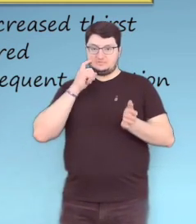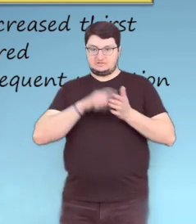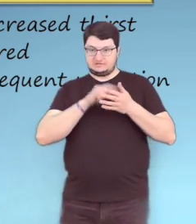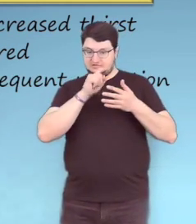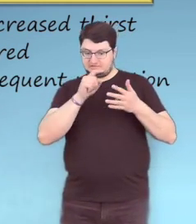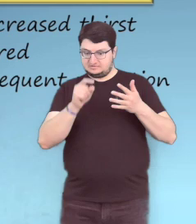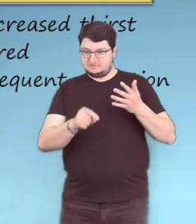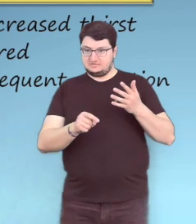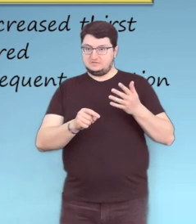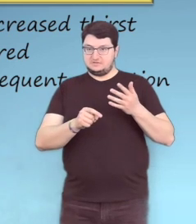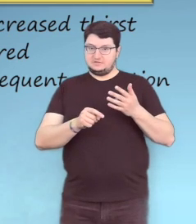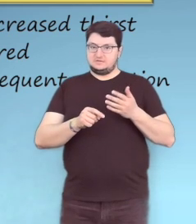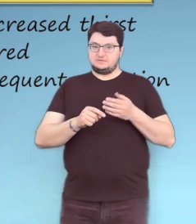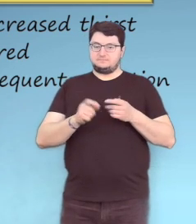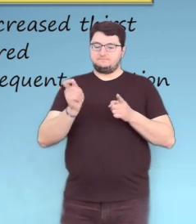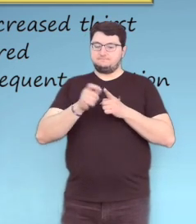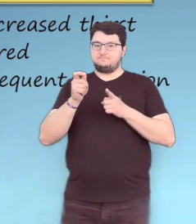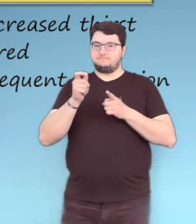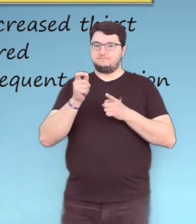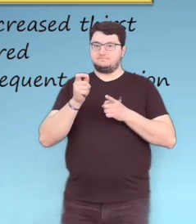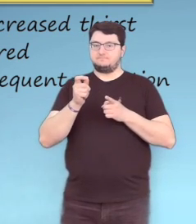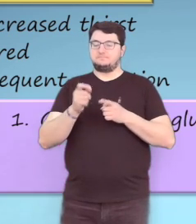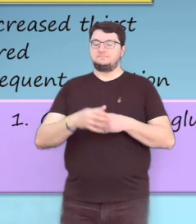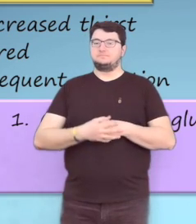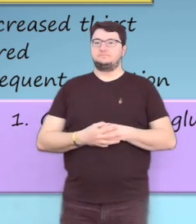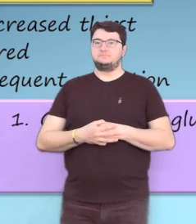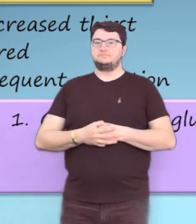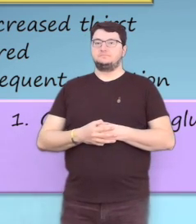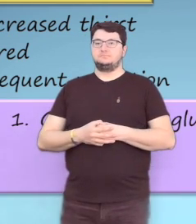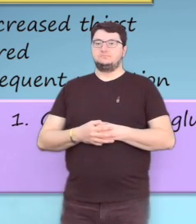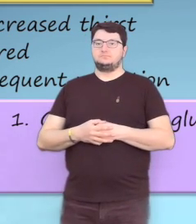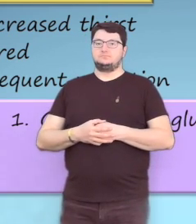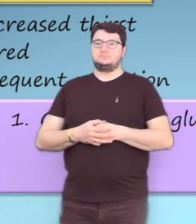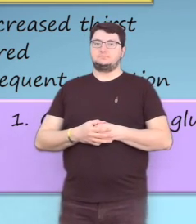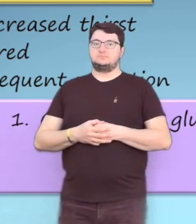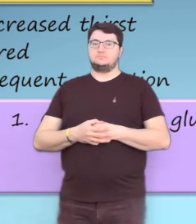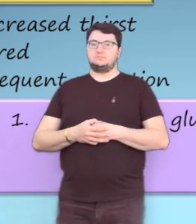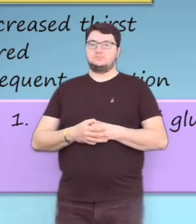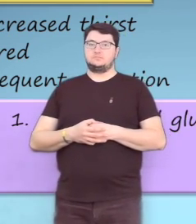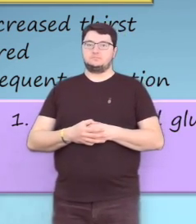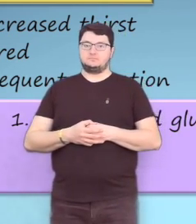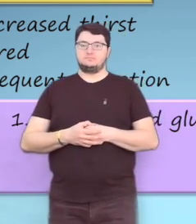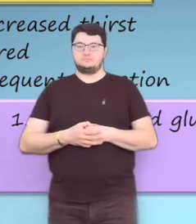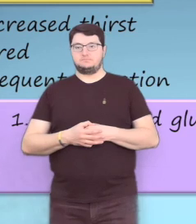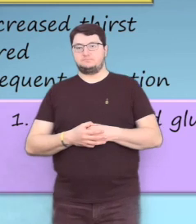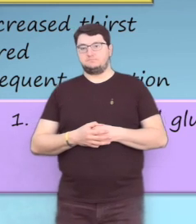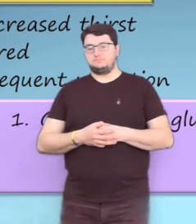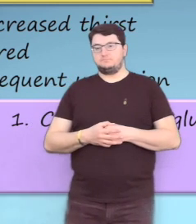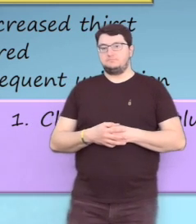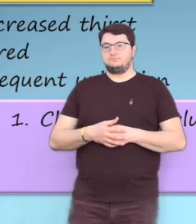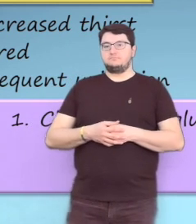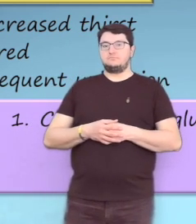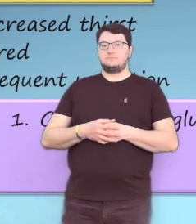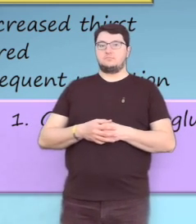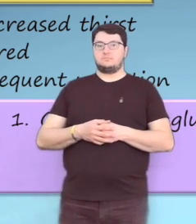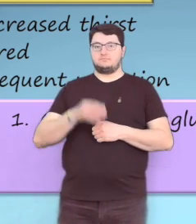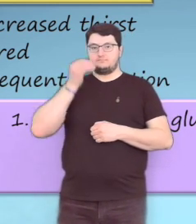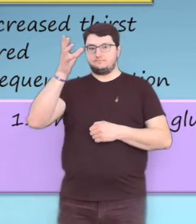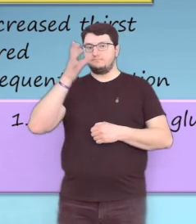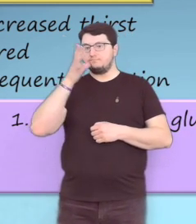If a child is showing any of these signs, have their blood glucose checked, if their monitor is available.